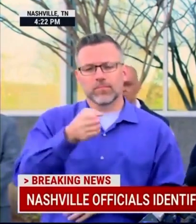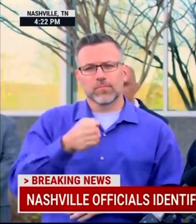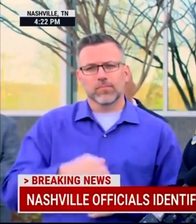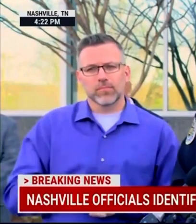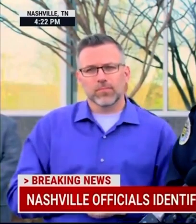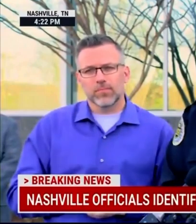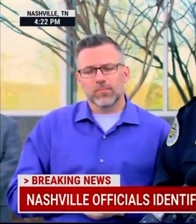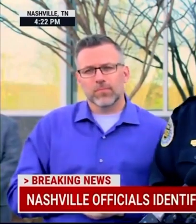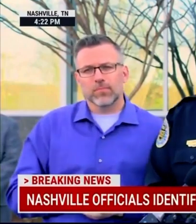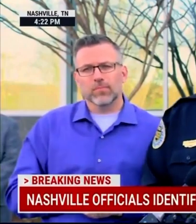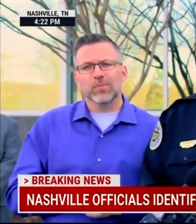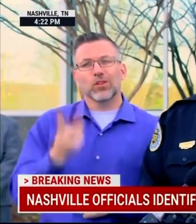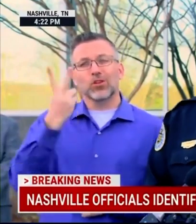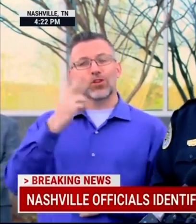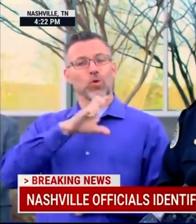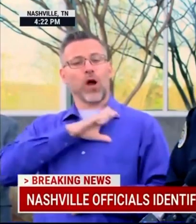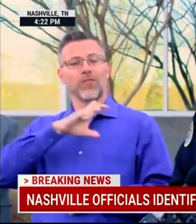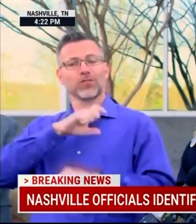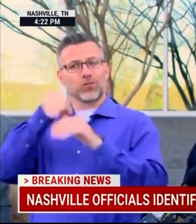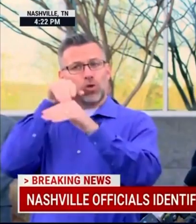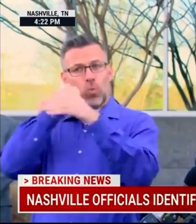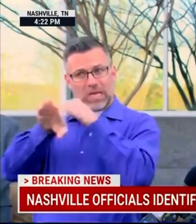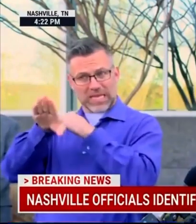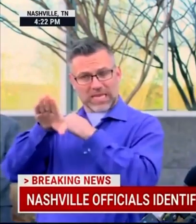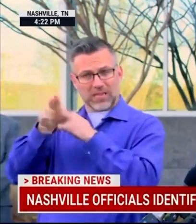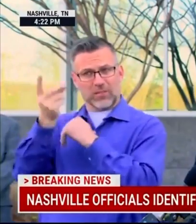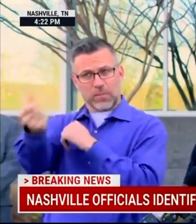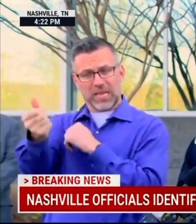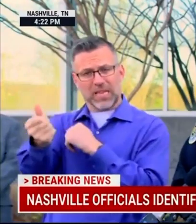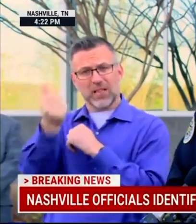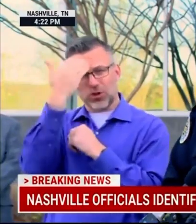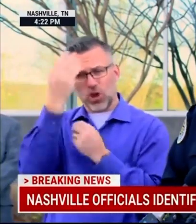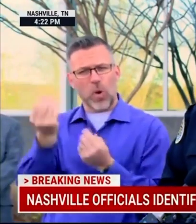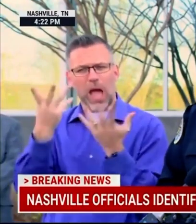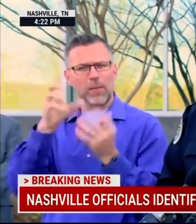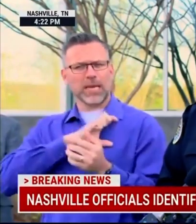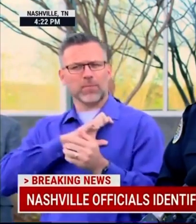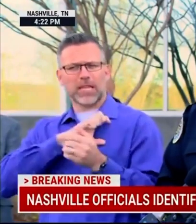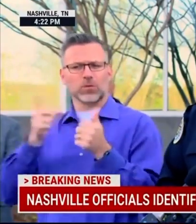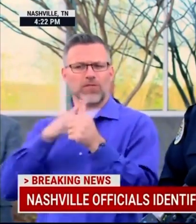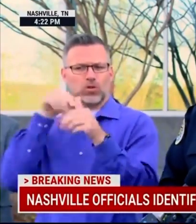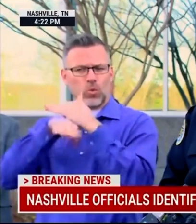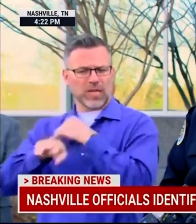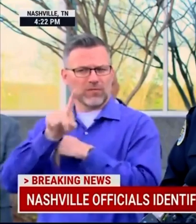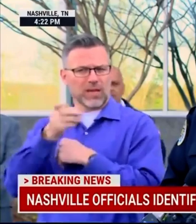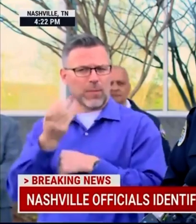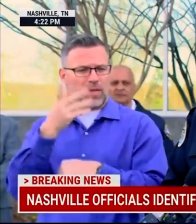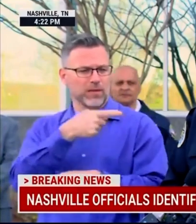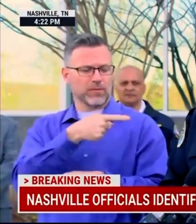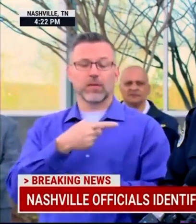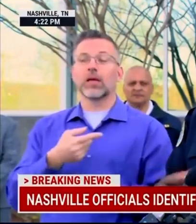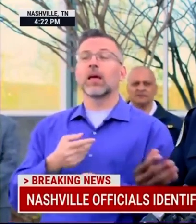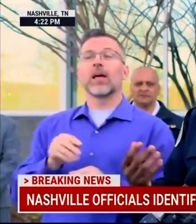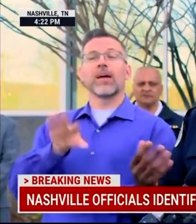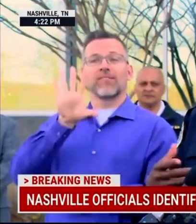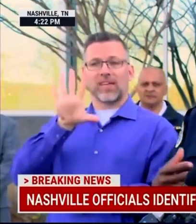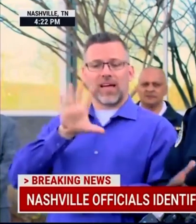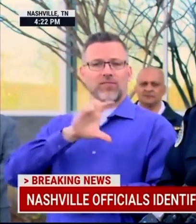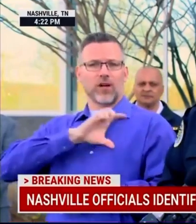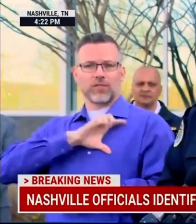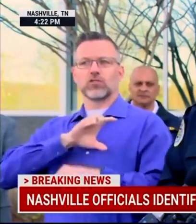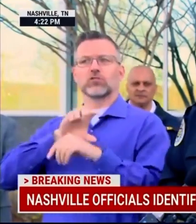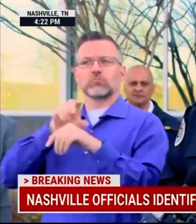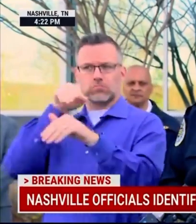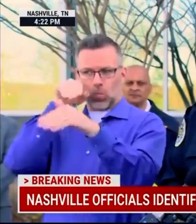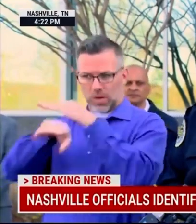Did you have, like, was there, like, two officers that went in when they first got there? Do you know how many there was when they first entered? So it was five officers that immediately went